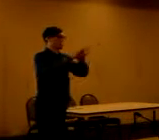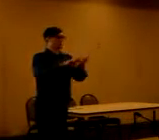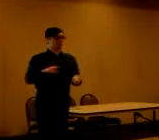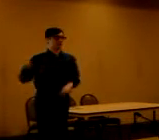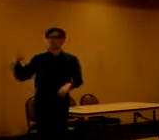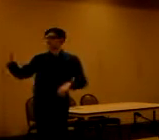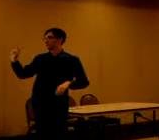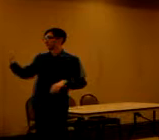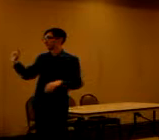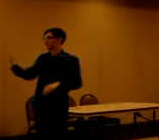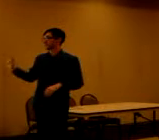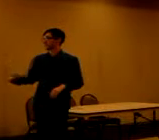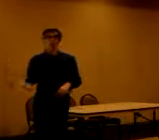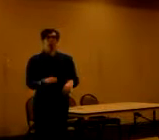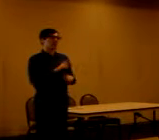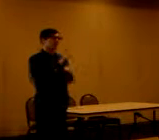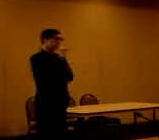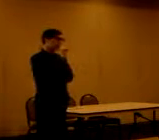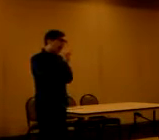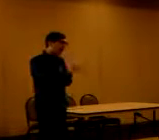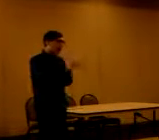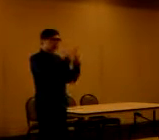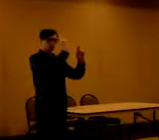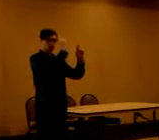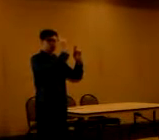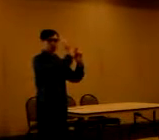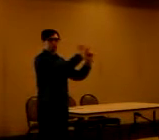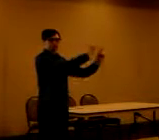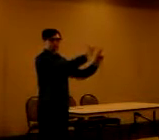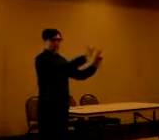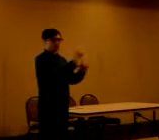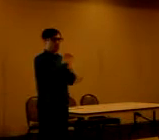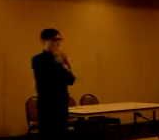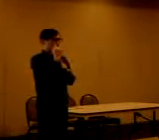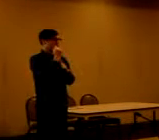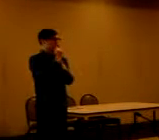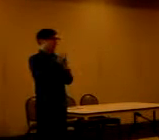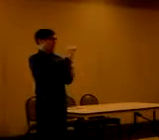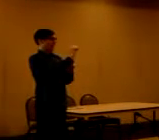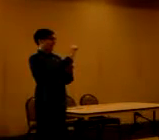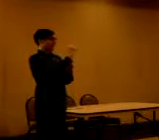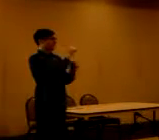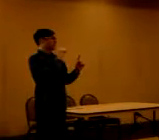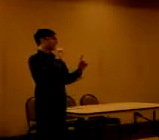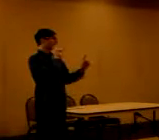This is very important. You have to be respectful.